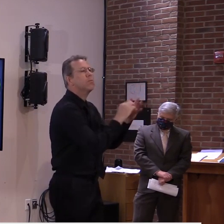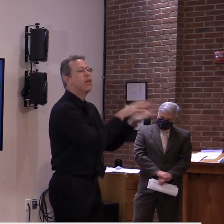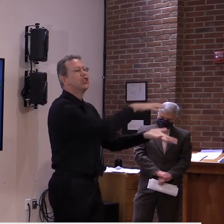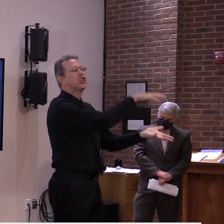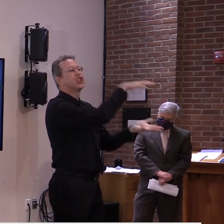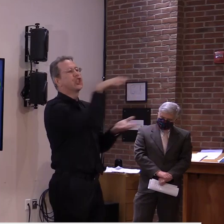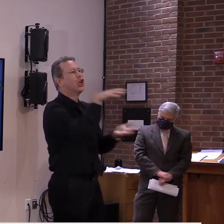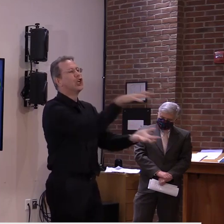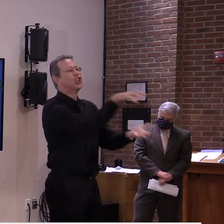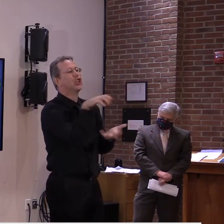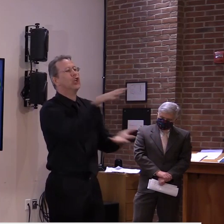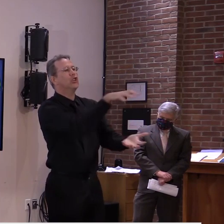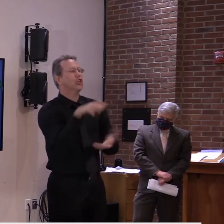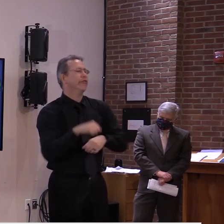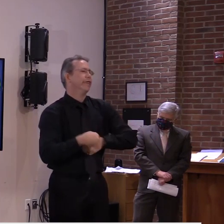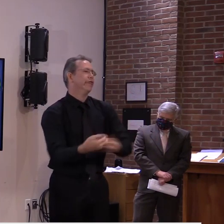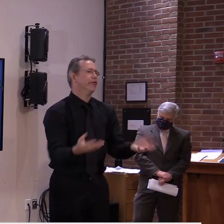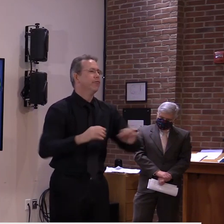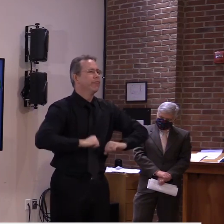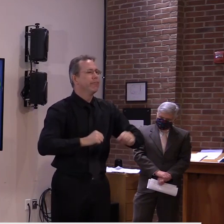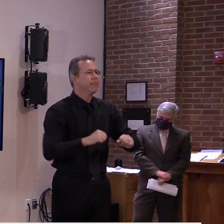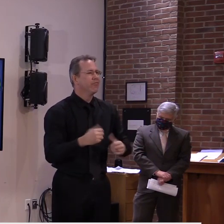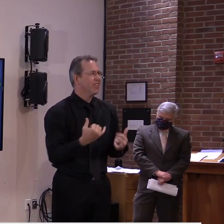Okay, thank you.